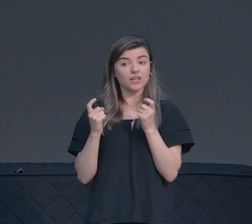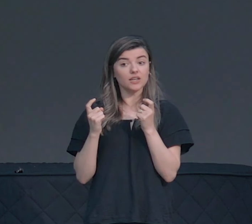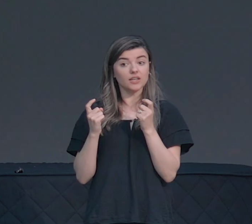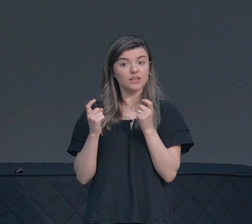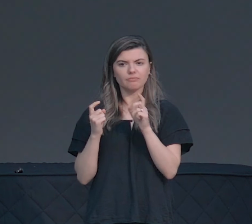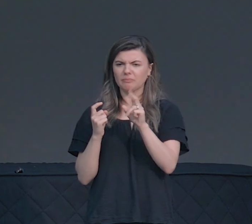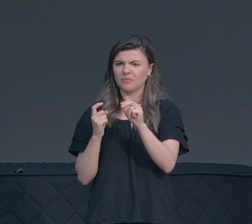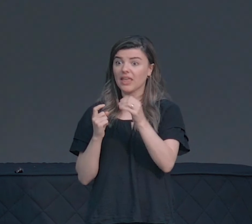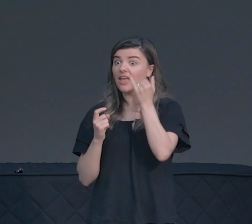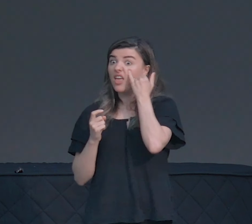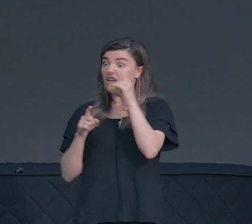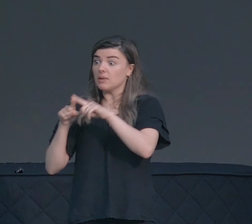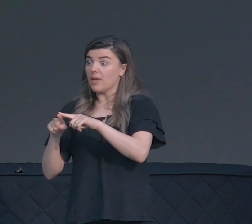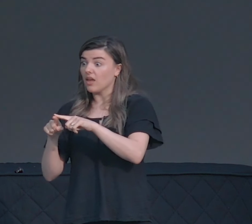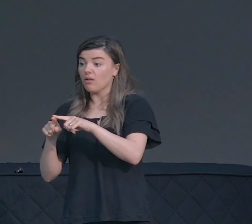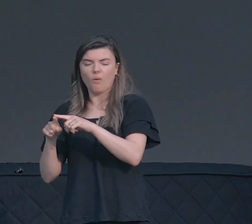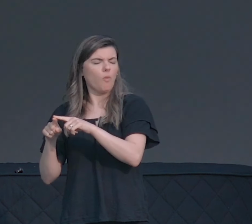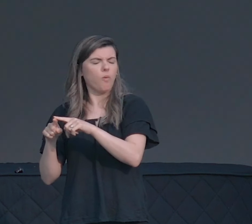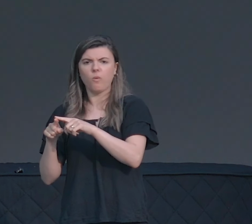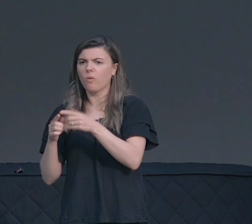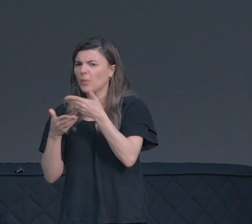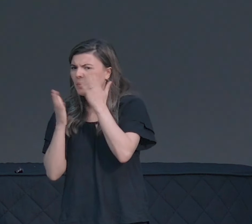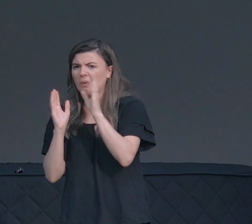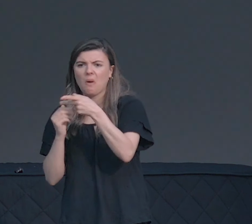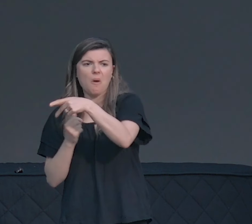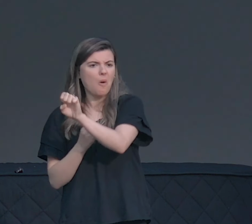did, you would have no hope.